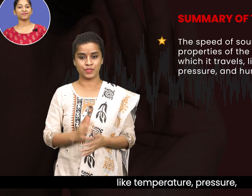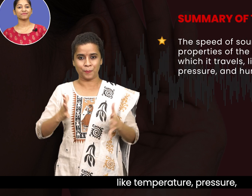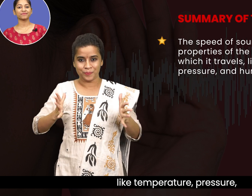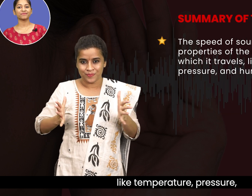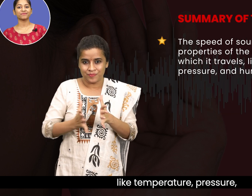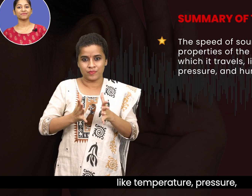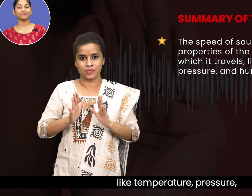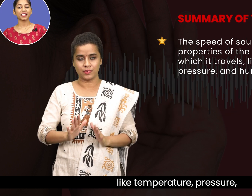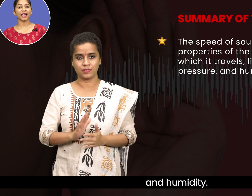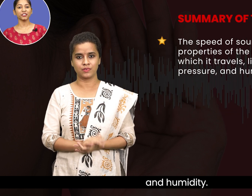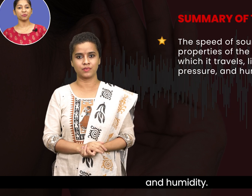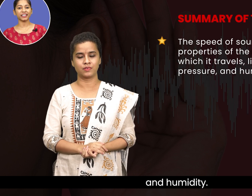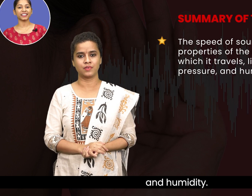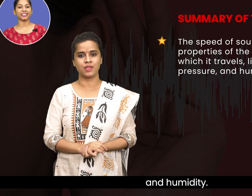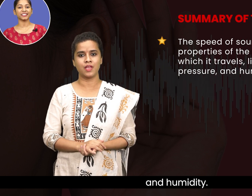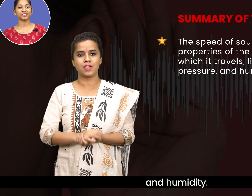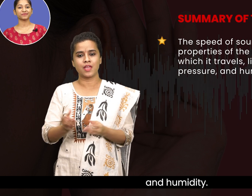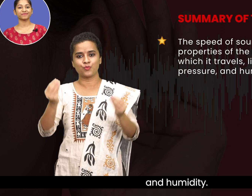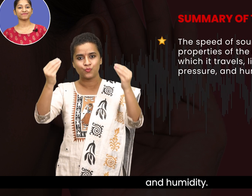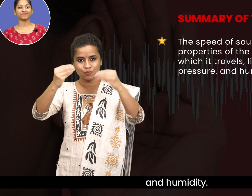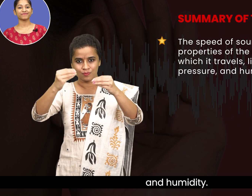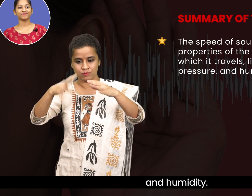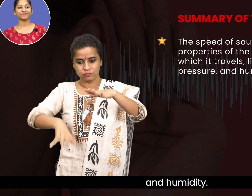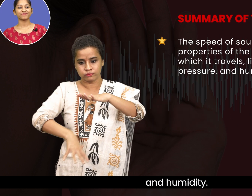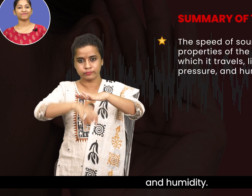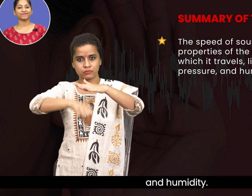pressure, and humidity.